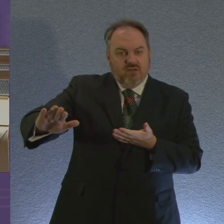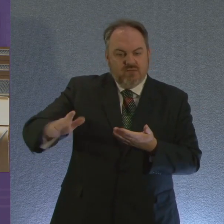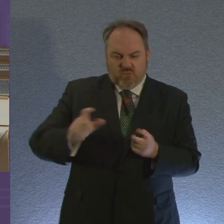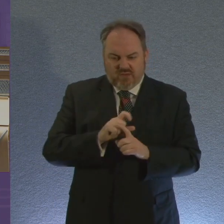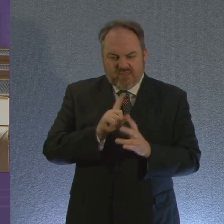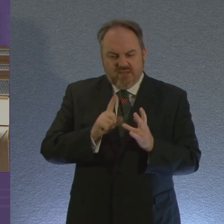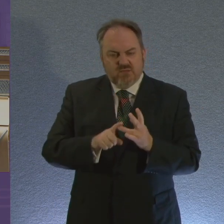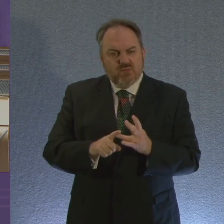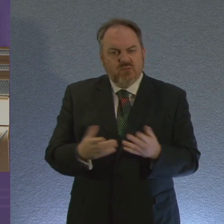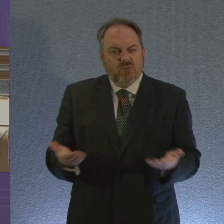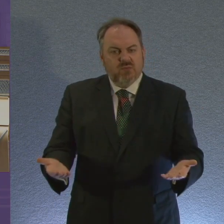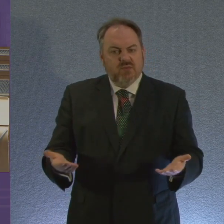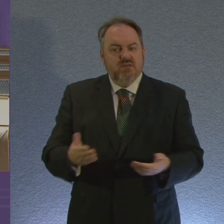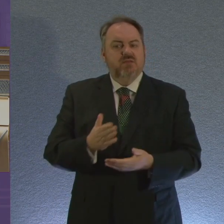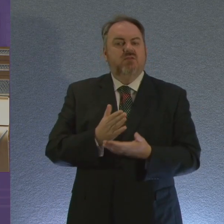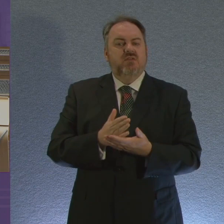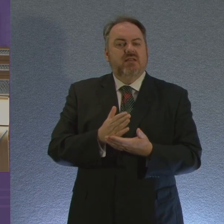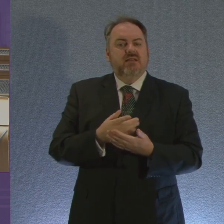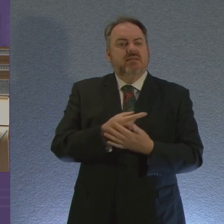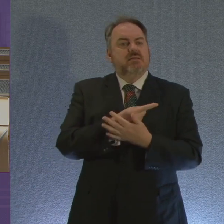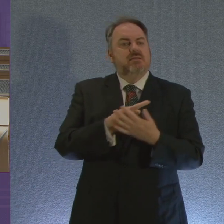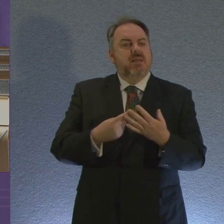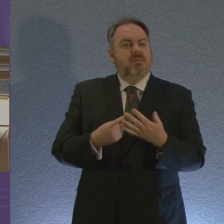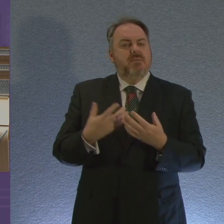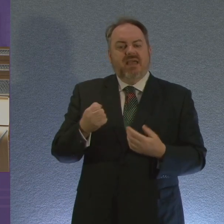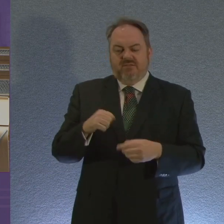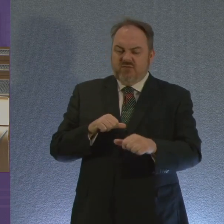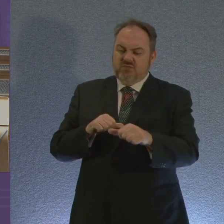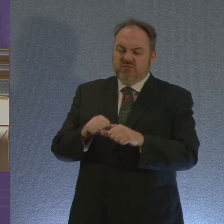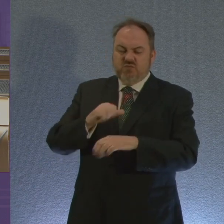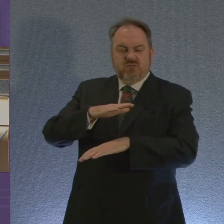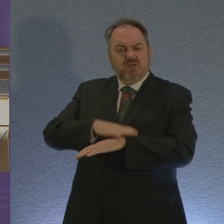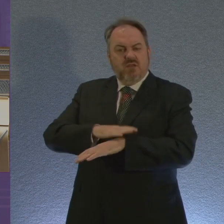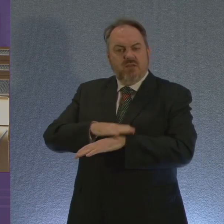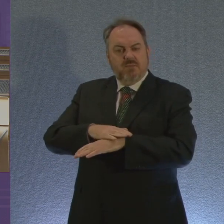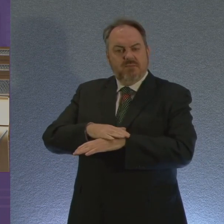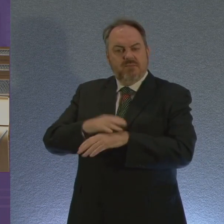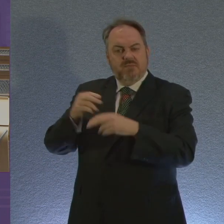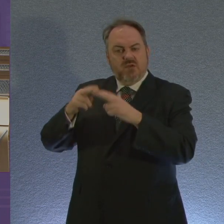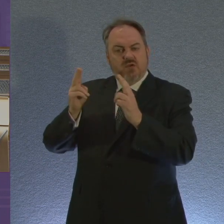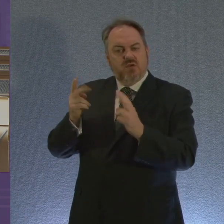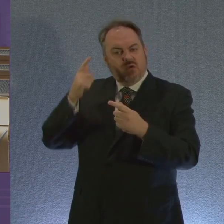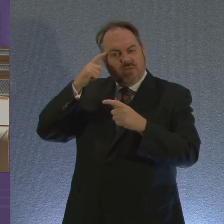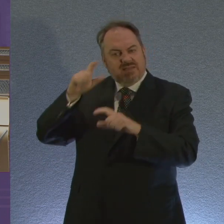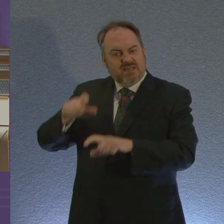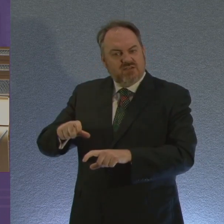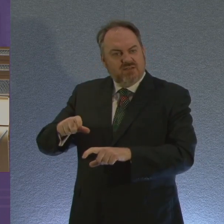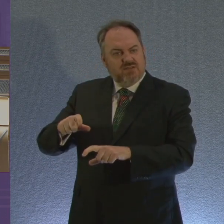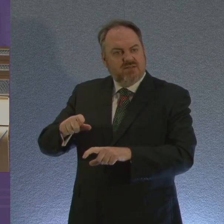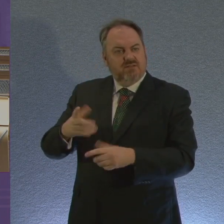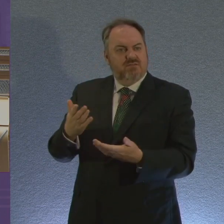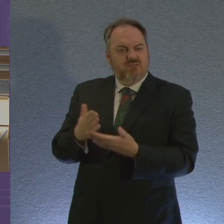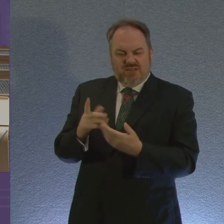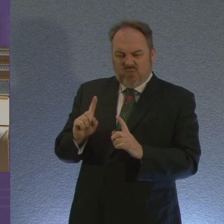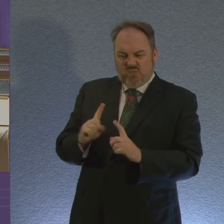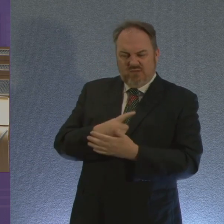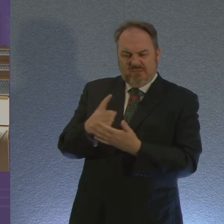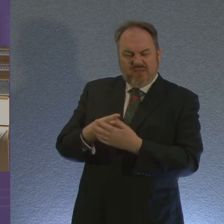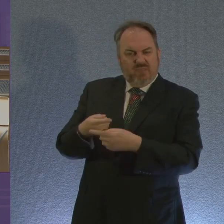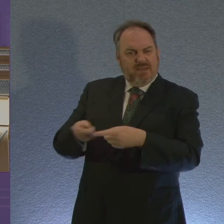that someone can stay in temporary accommodation, that's specifically raised back by shelter. In conclusion, Presiding